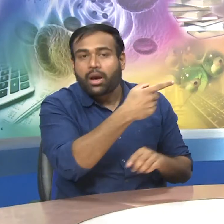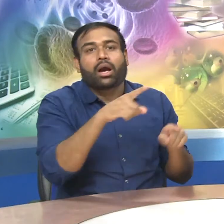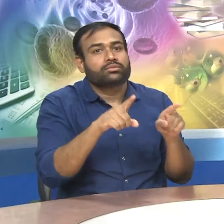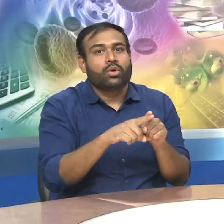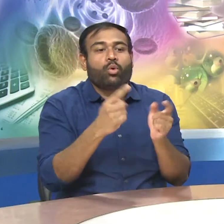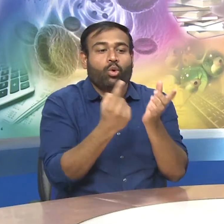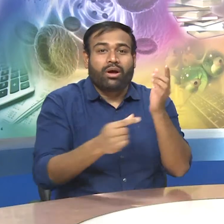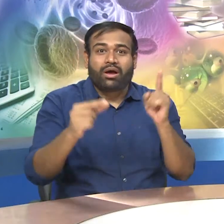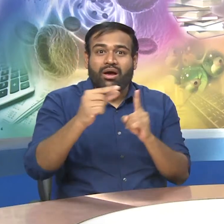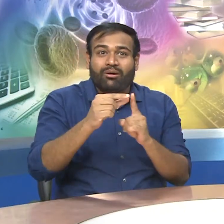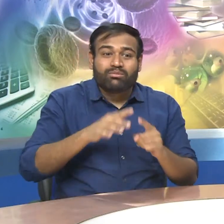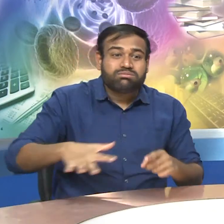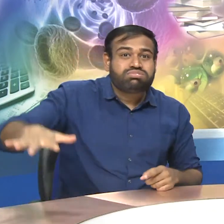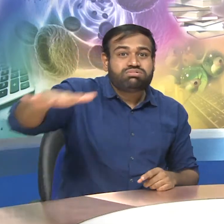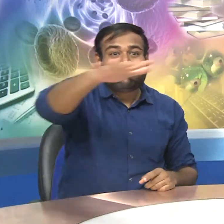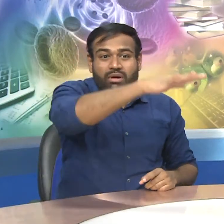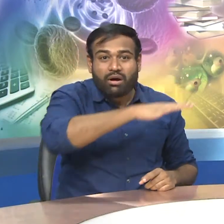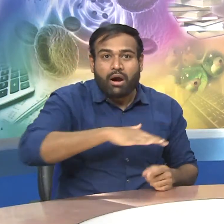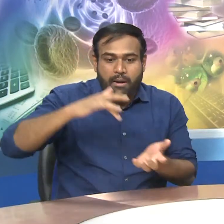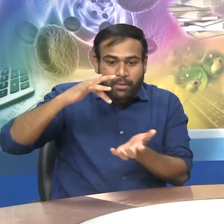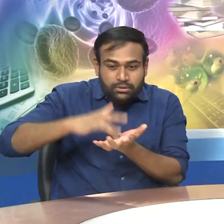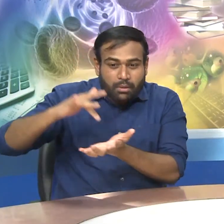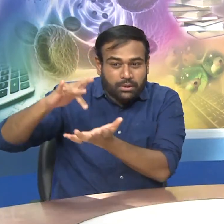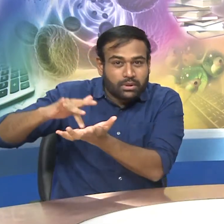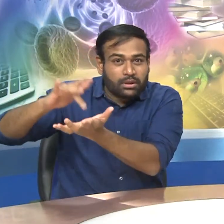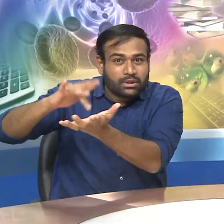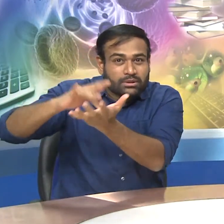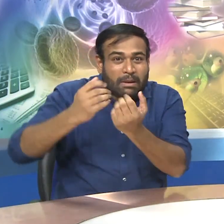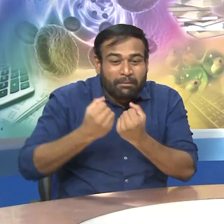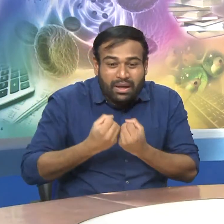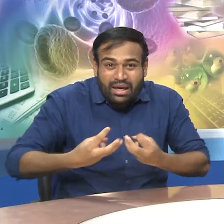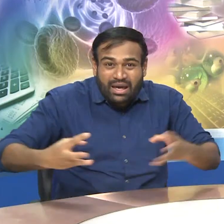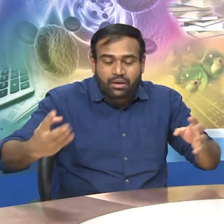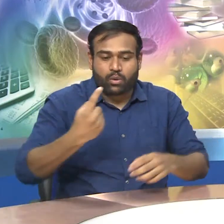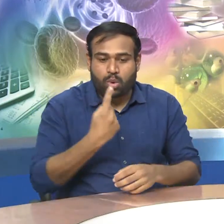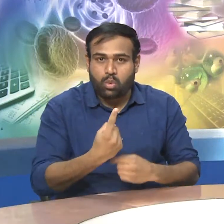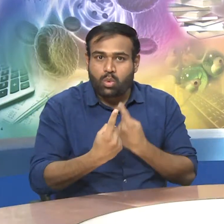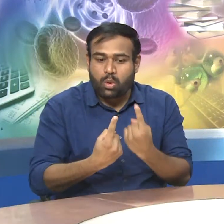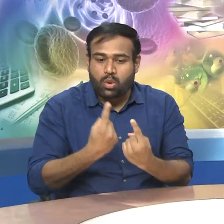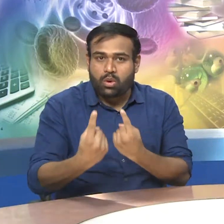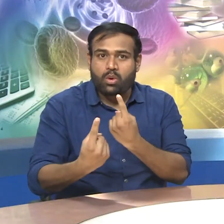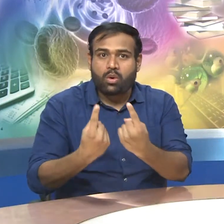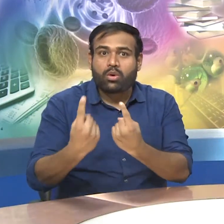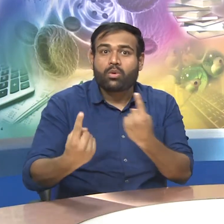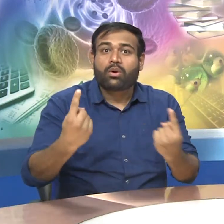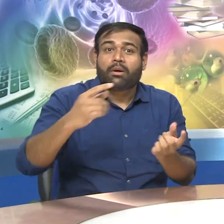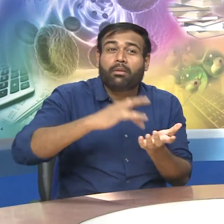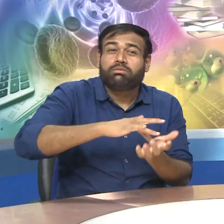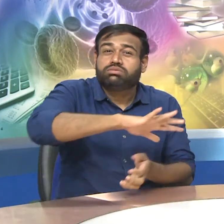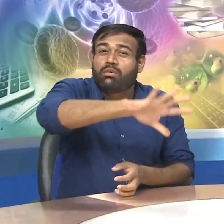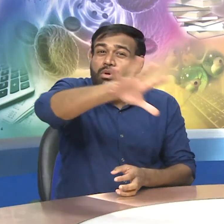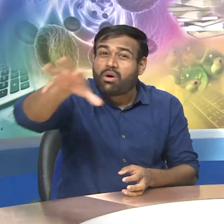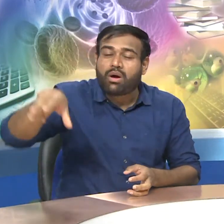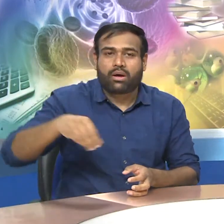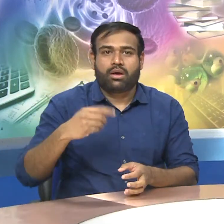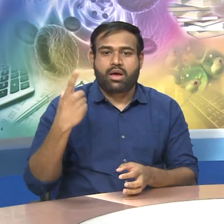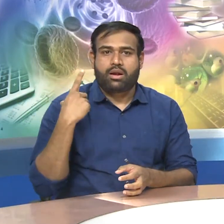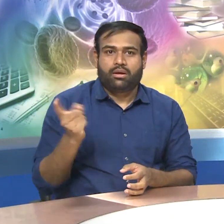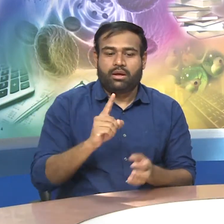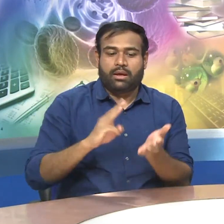And next one is single member constituency. For some constituency, the people elect